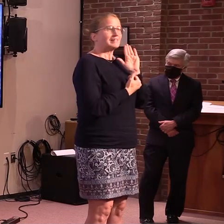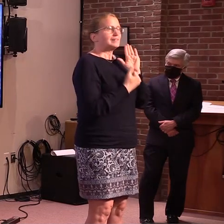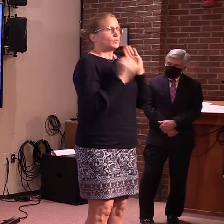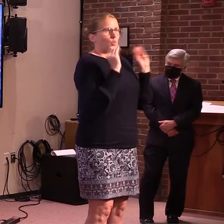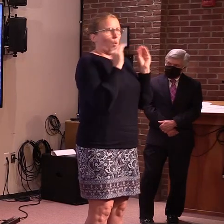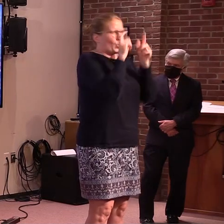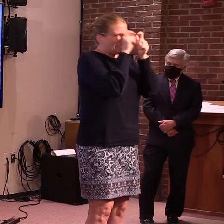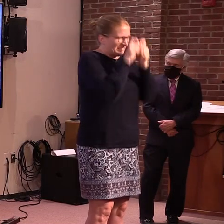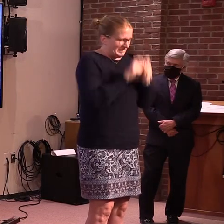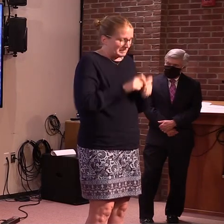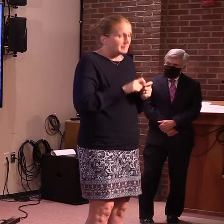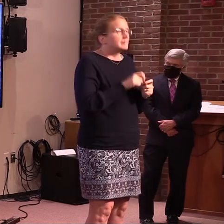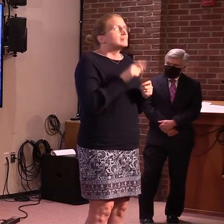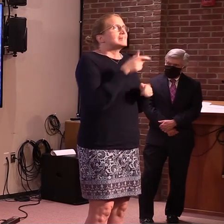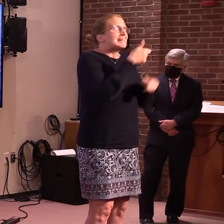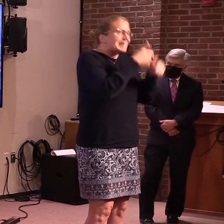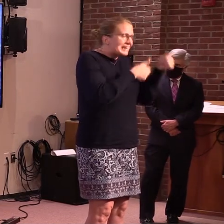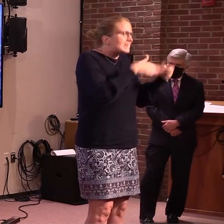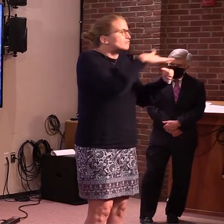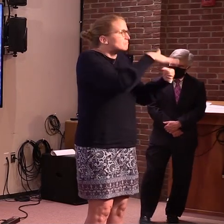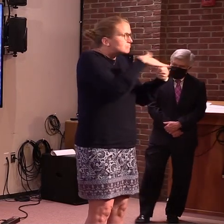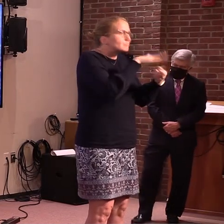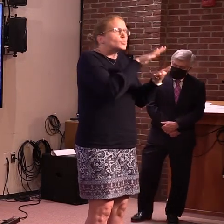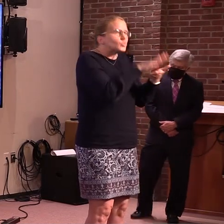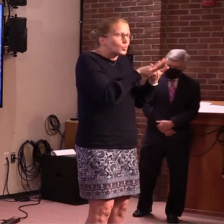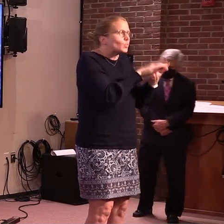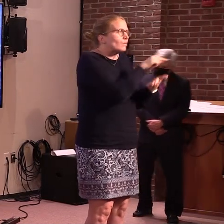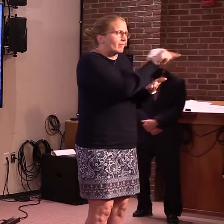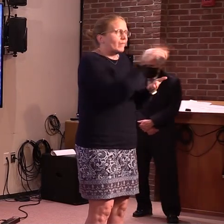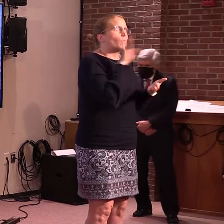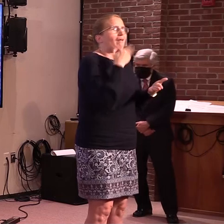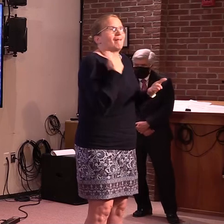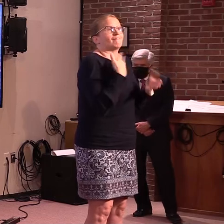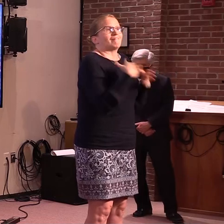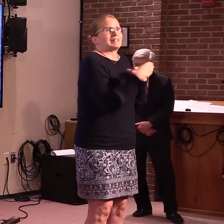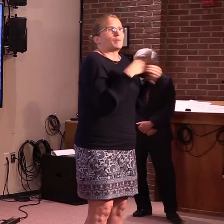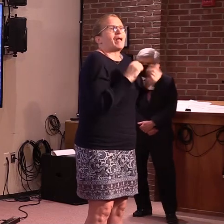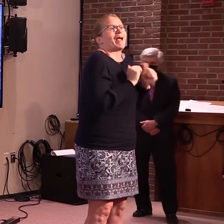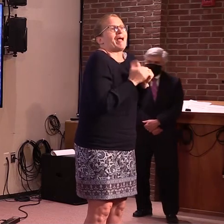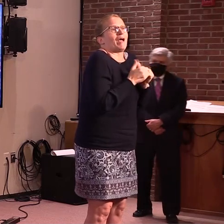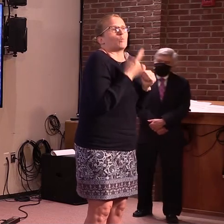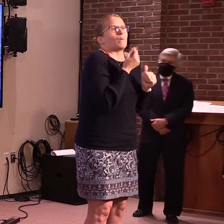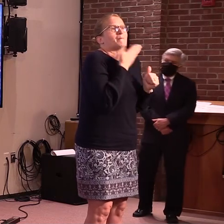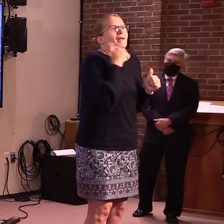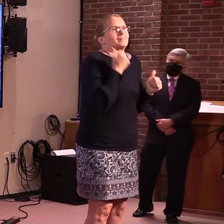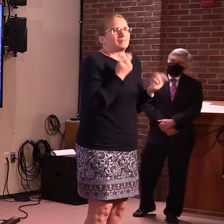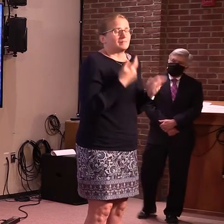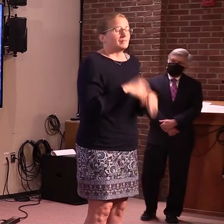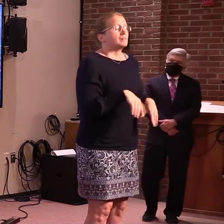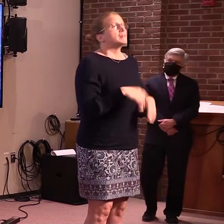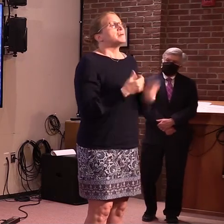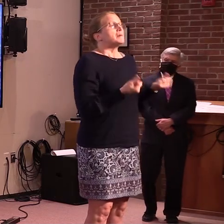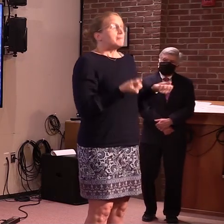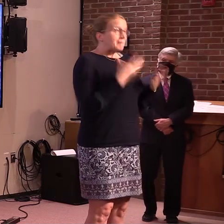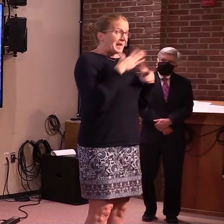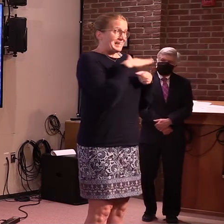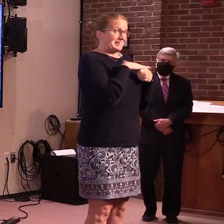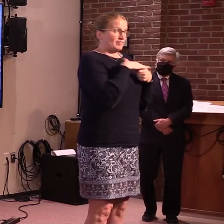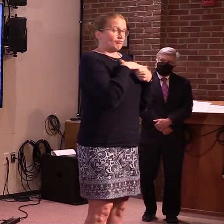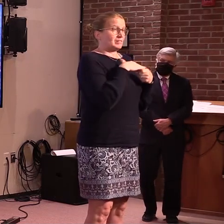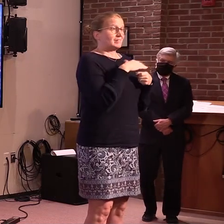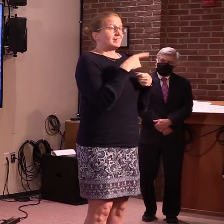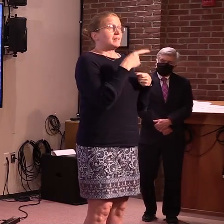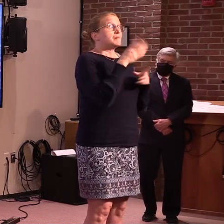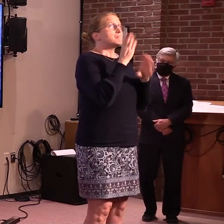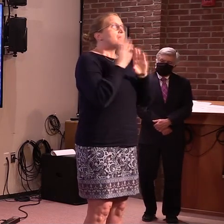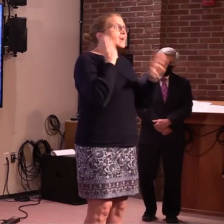to approach how to implement the health and safety checks. In many cases in our districts, we have bus services are provided as a contracted